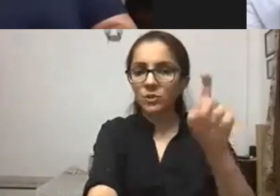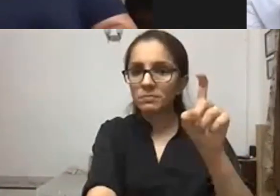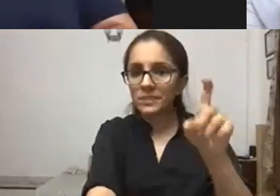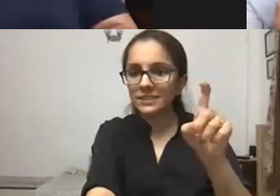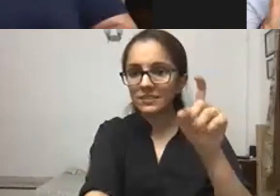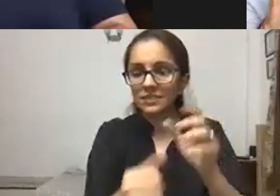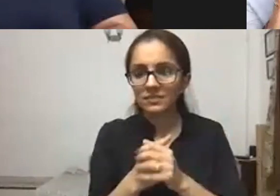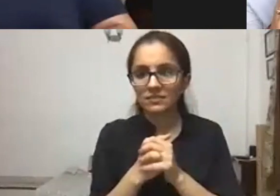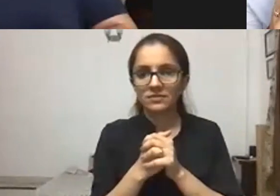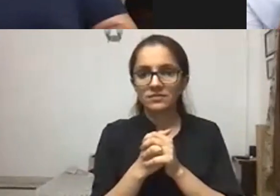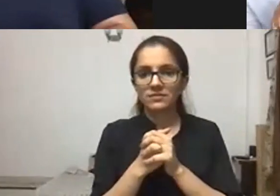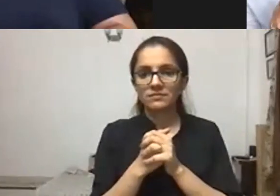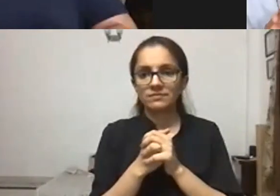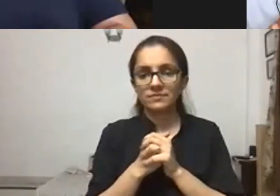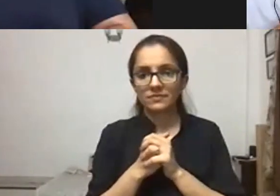Unmute, please.